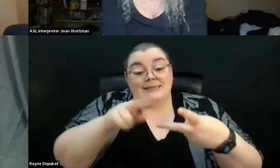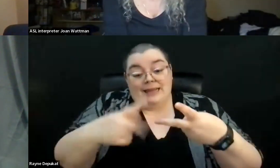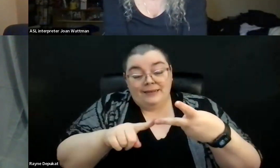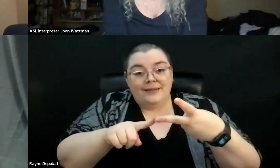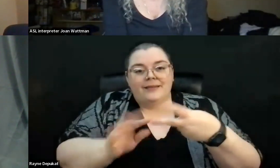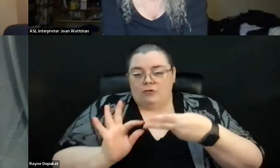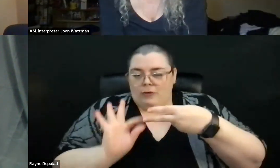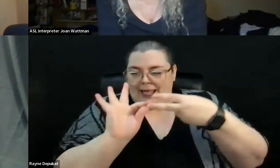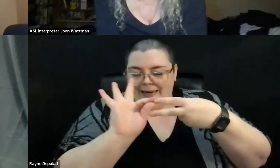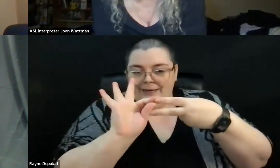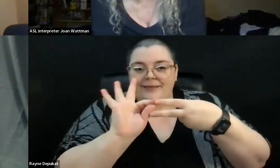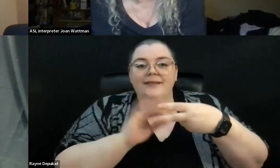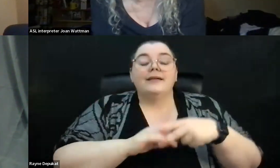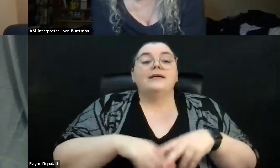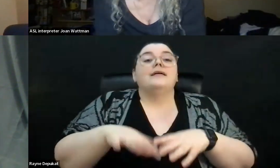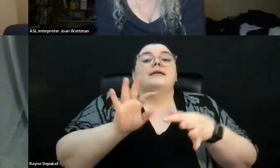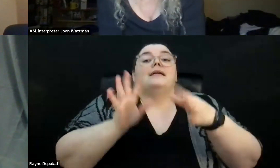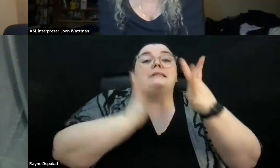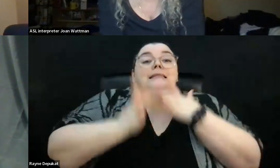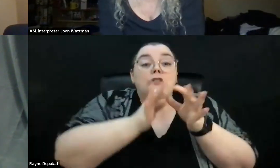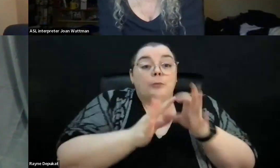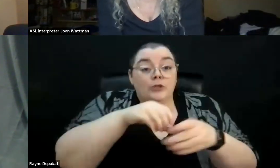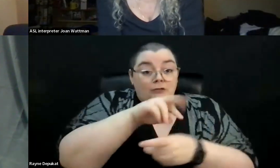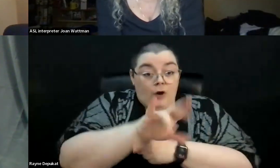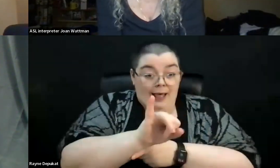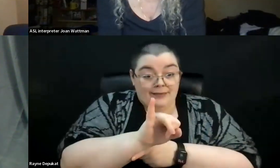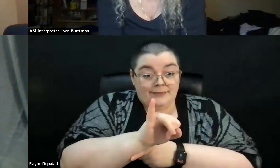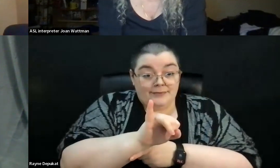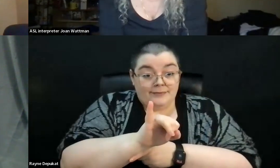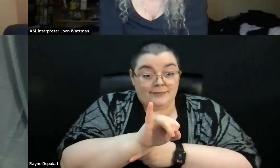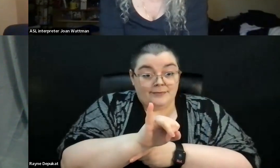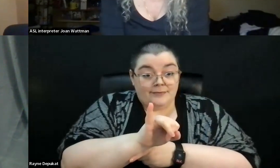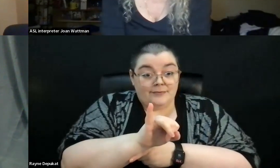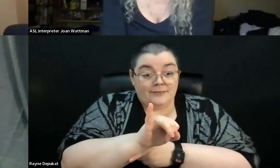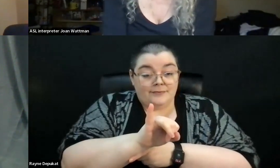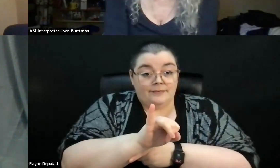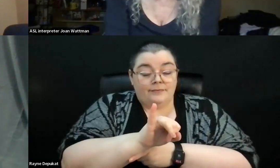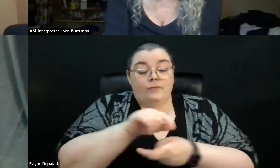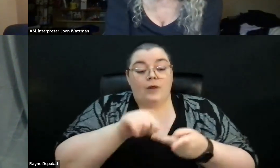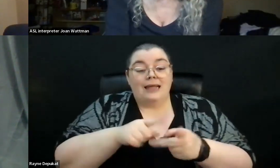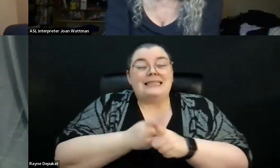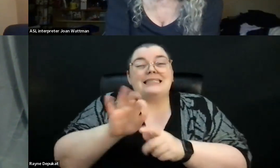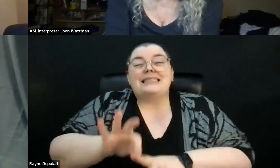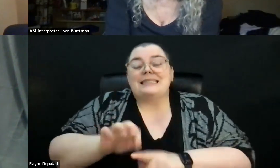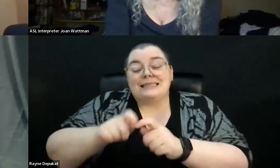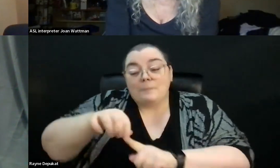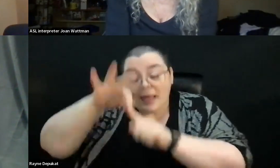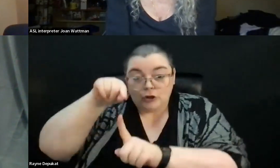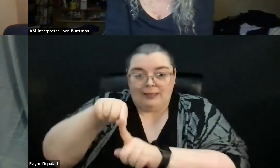is, I know I'm taking up a lot of time, but this is a related point with the lack of interpreters in Rhode Island,